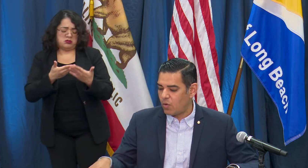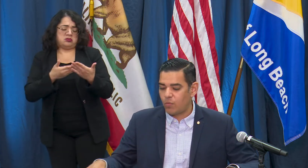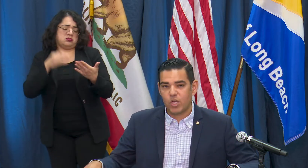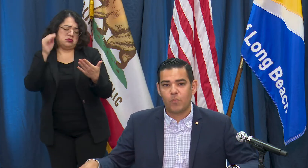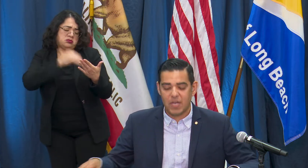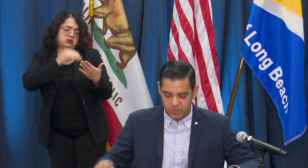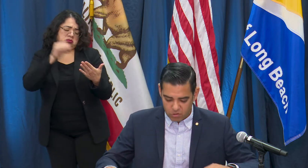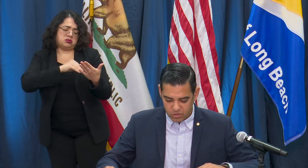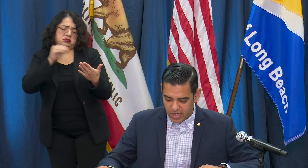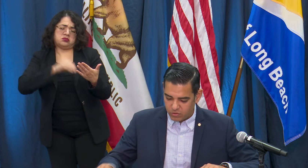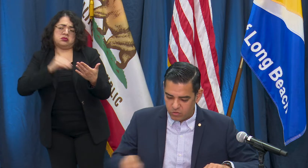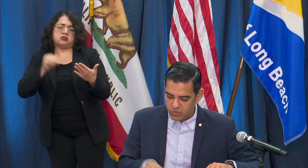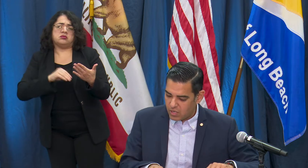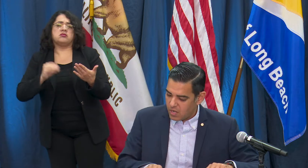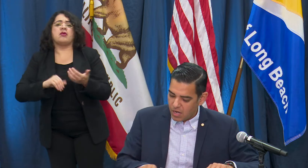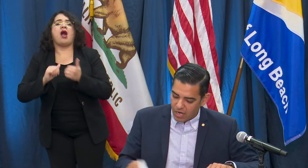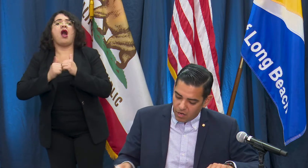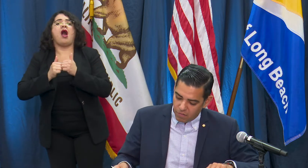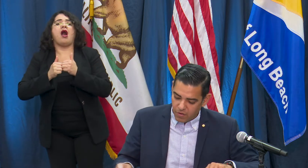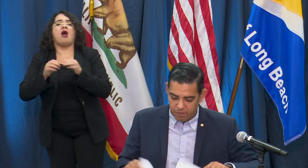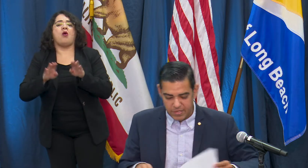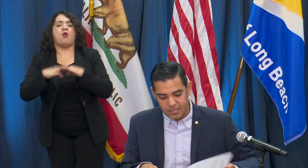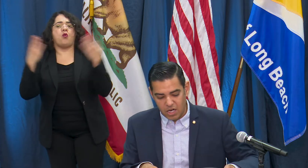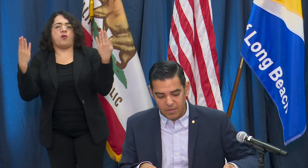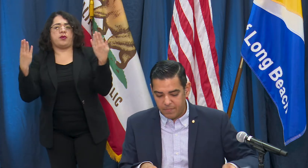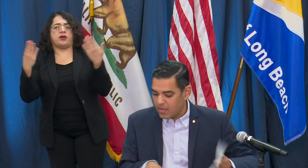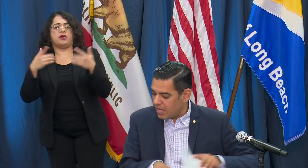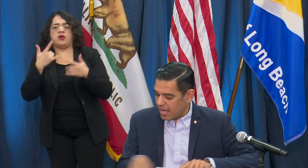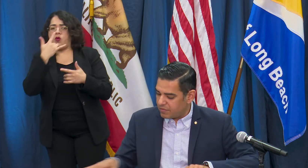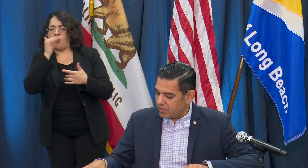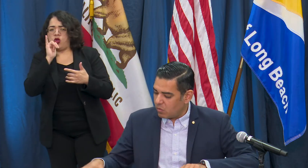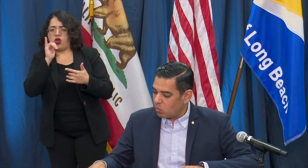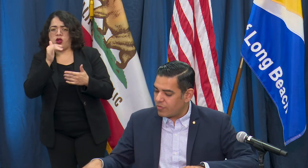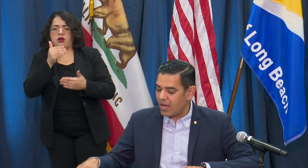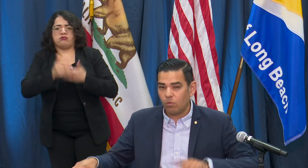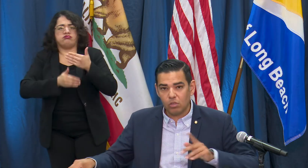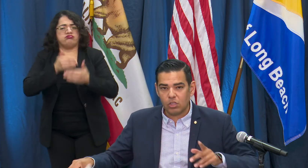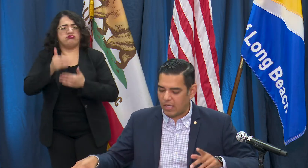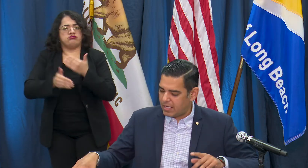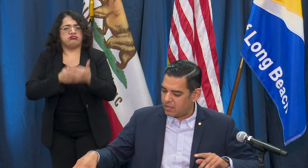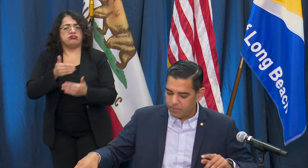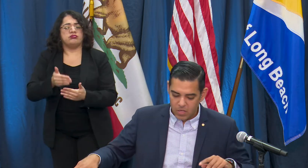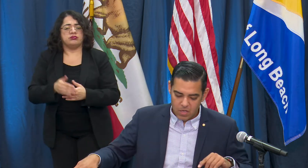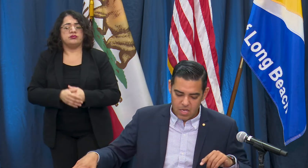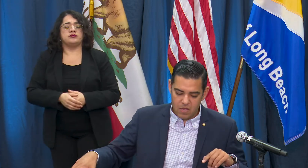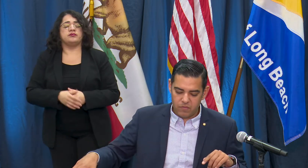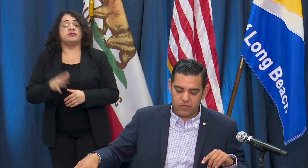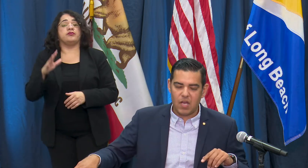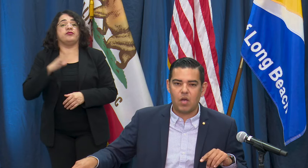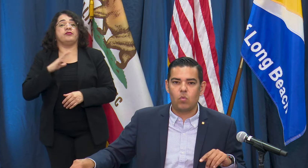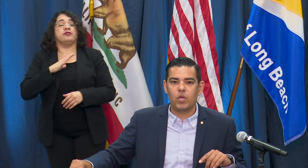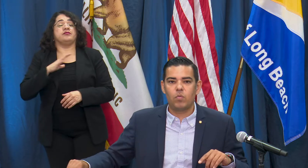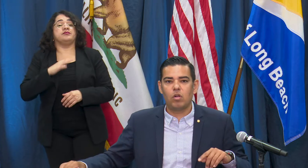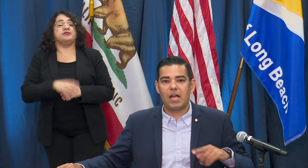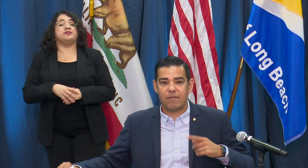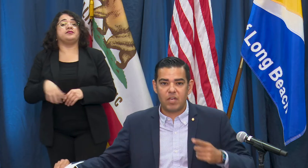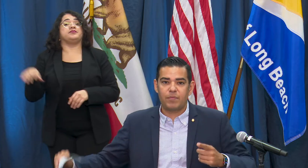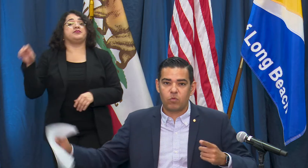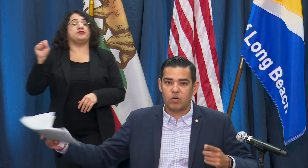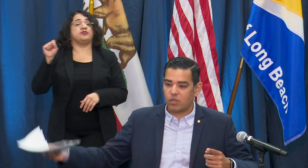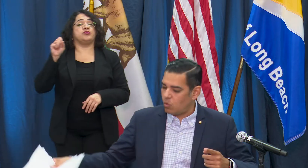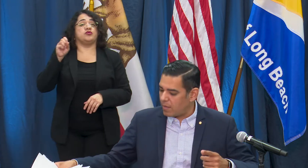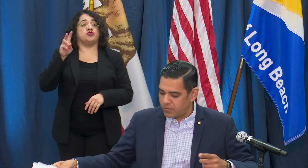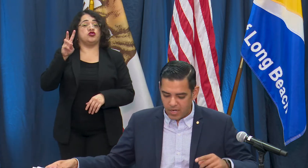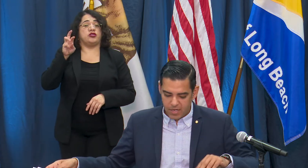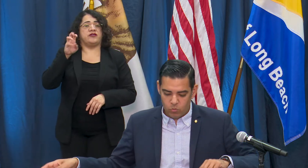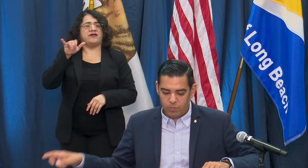on how we reopen up certain sectors of the economy. And so what that will look like is we will have that up, of